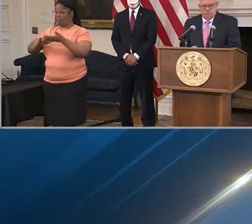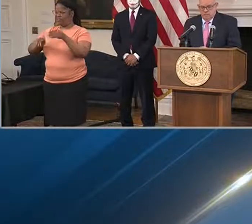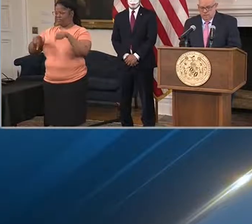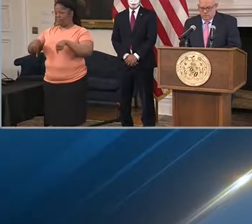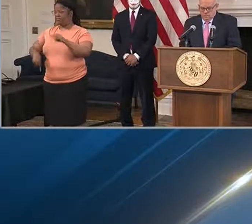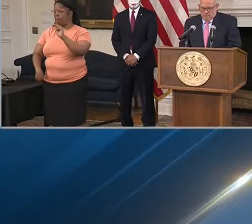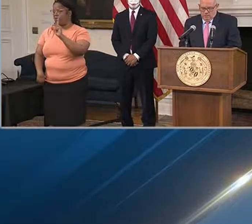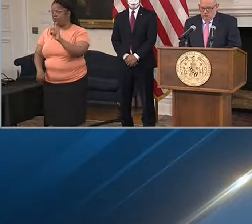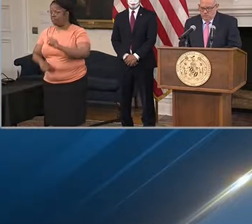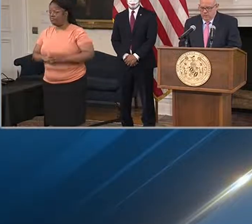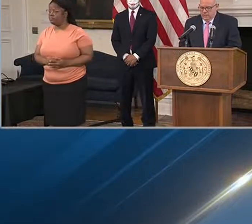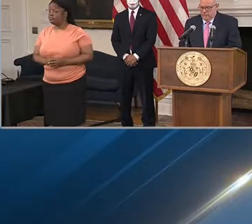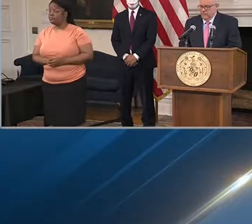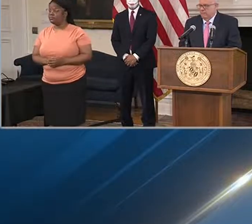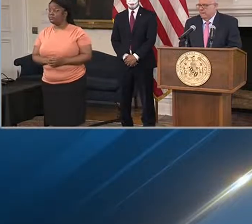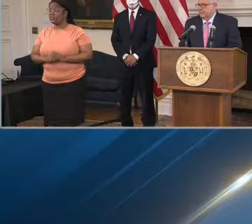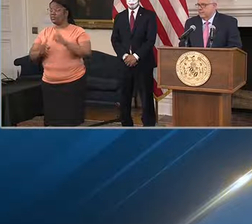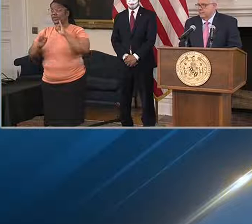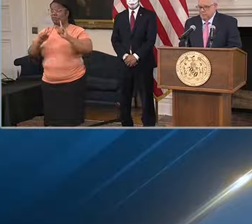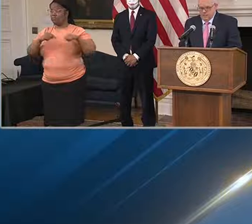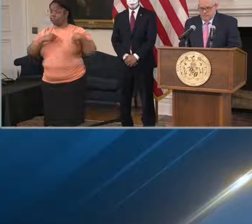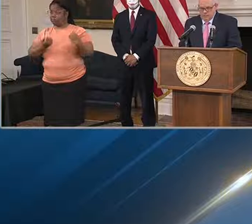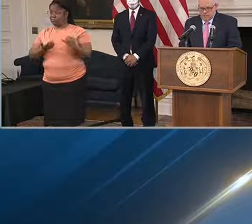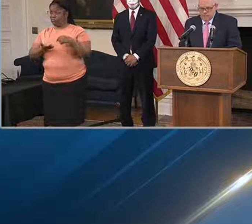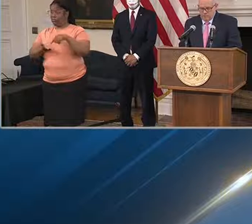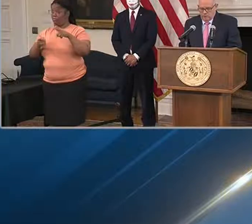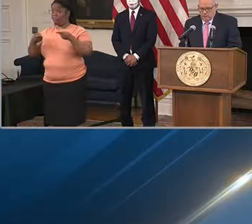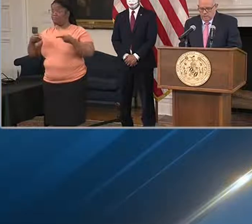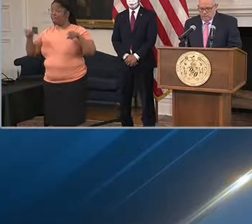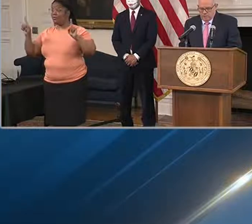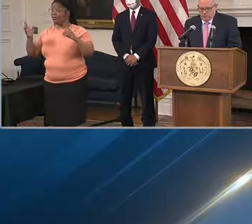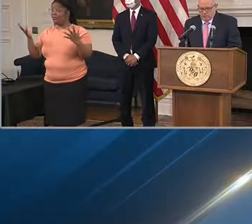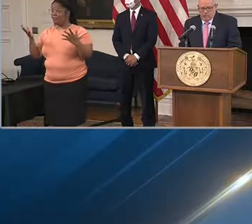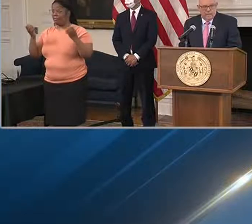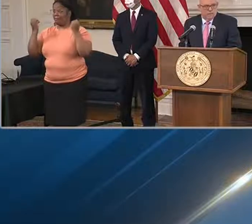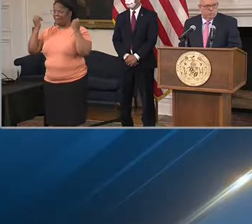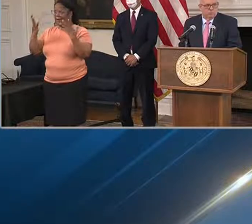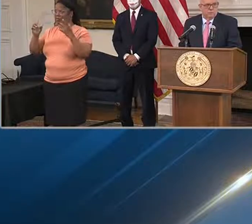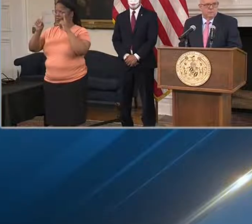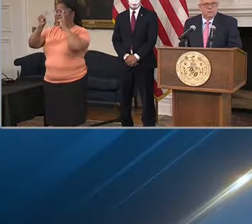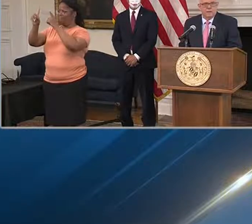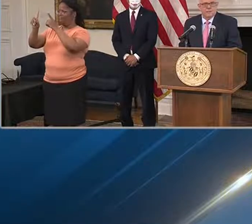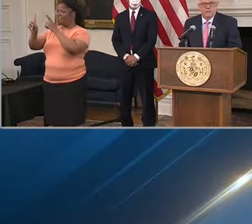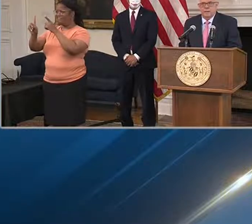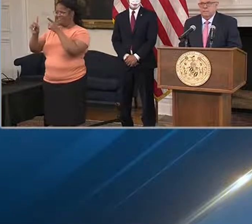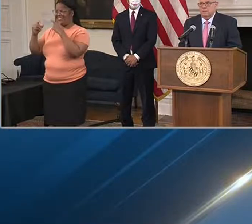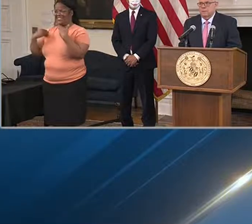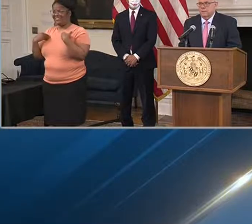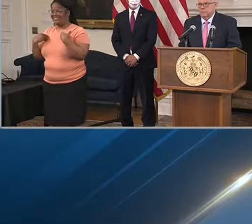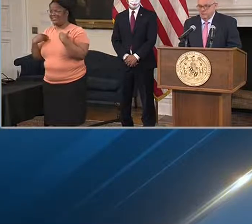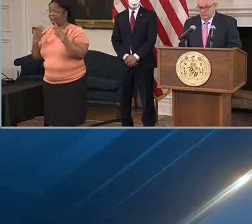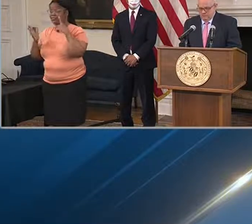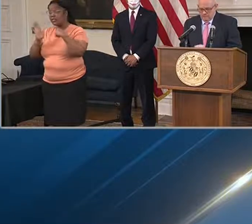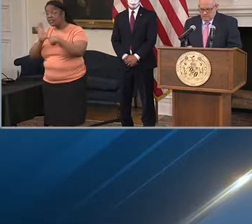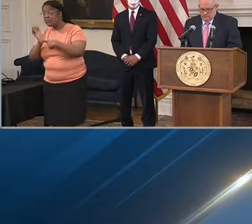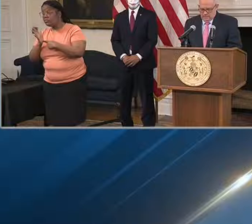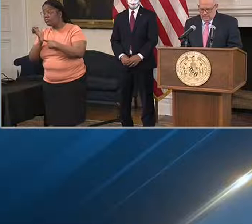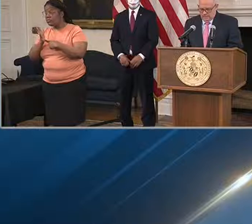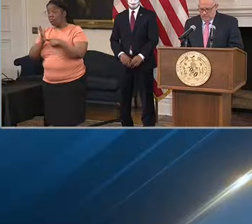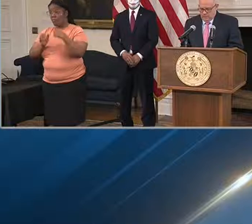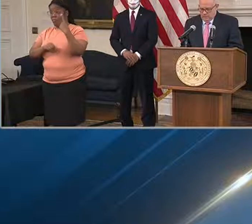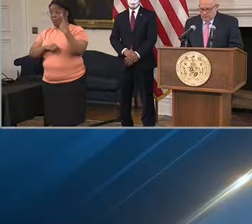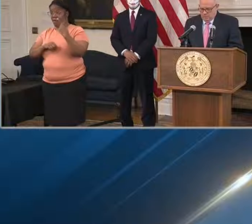Milestones in our COVID-19 vaccination campaign, including our first day over 75,000